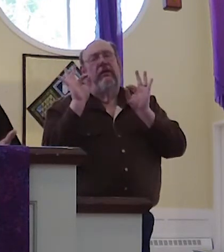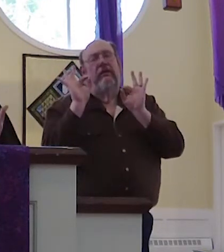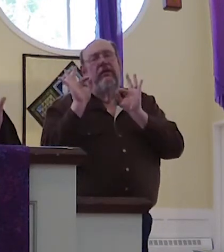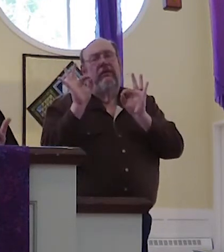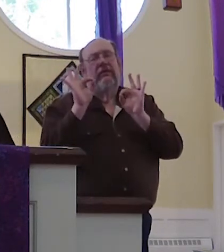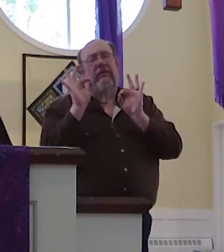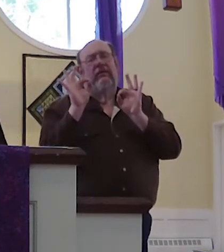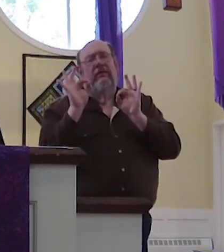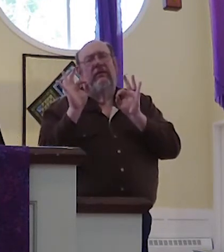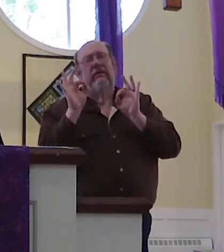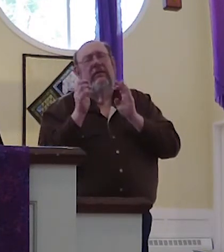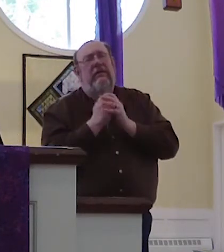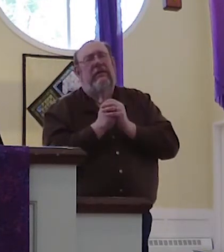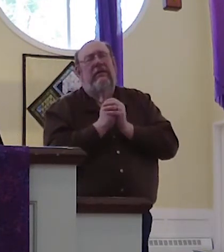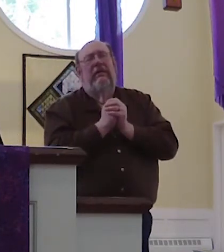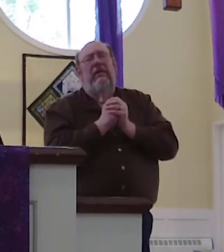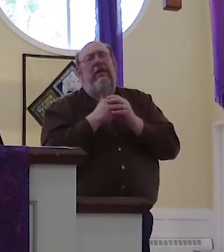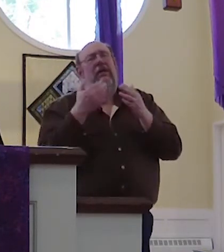just won't come.